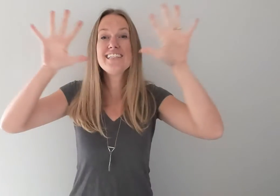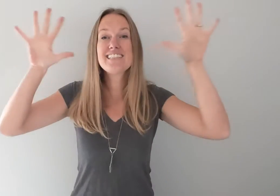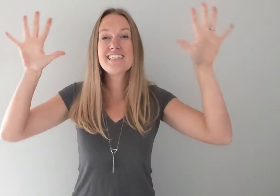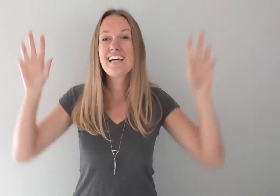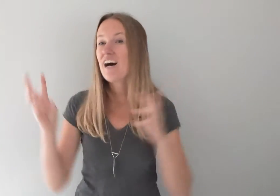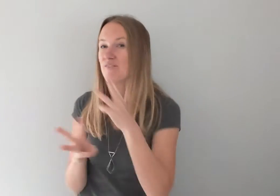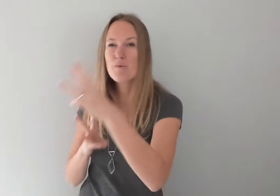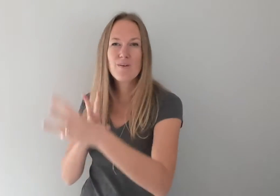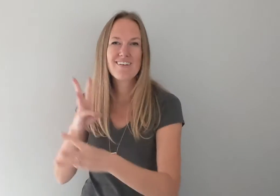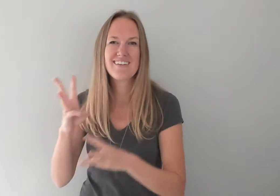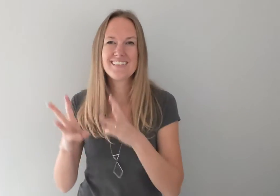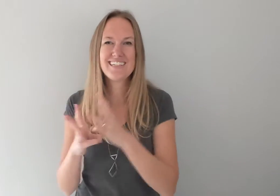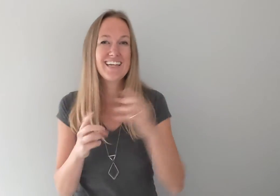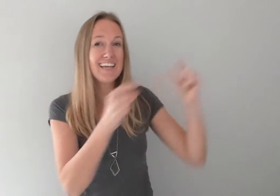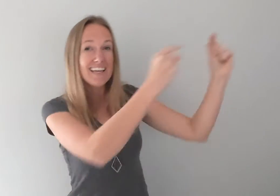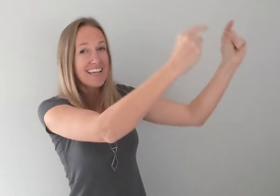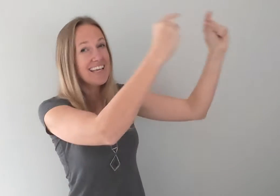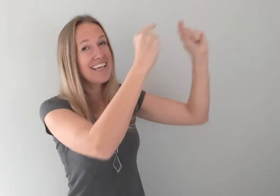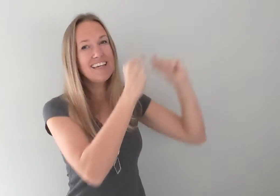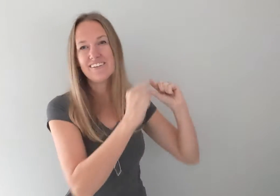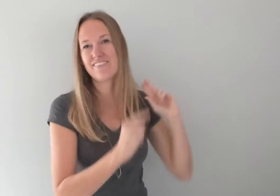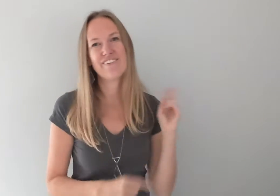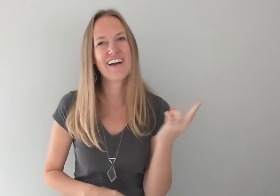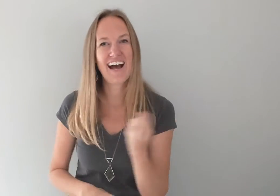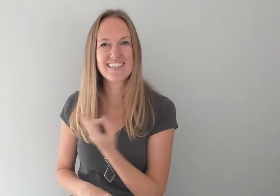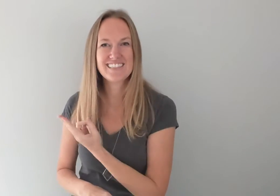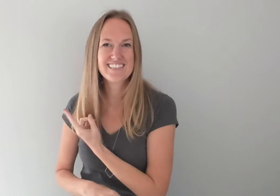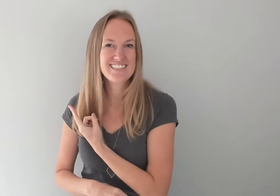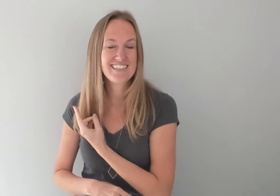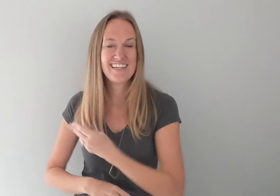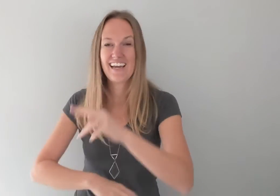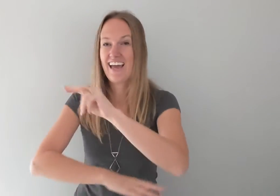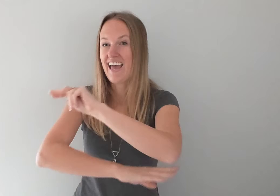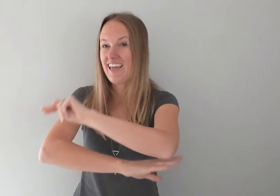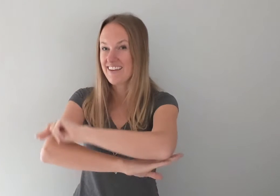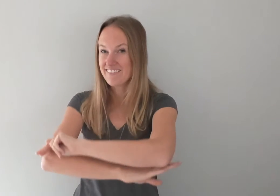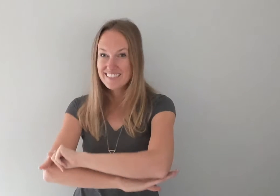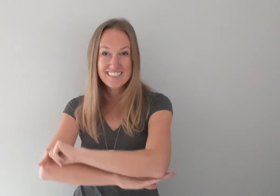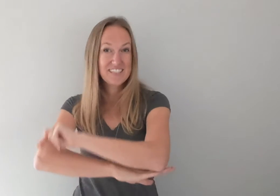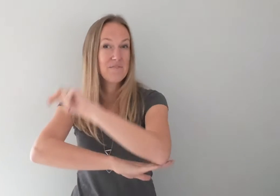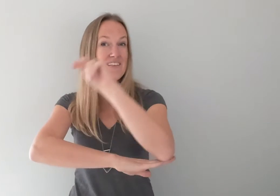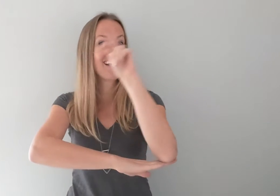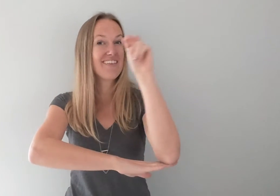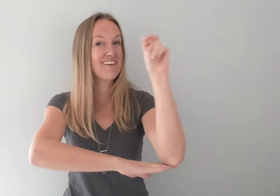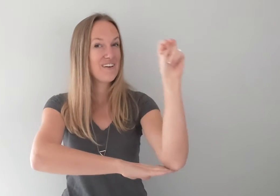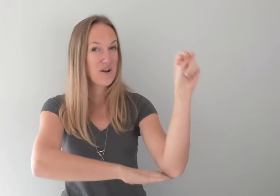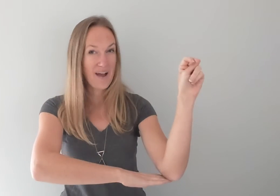light of the world, given for us. And then it finishes it with another